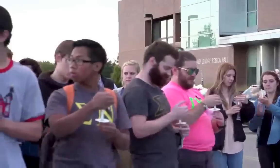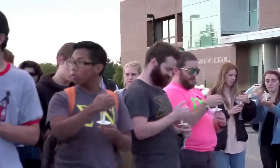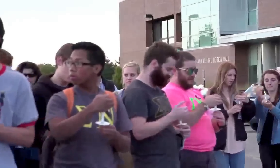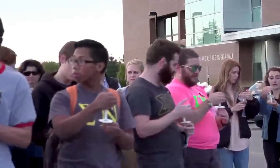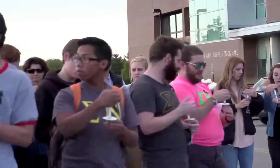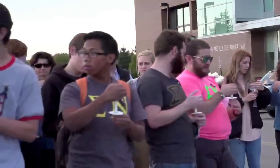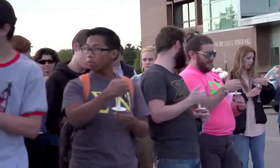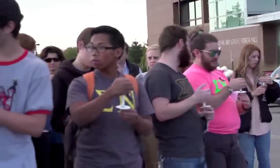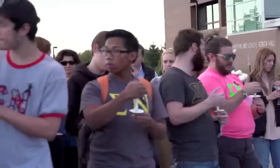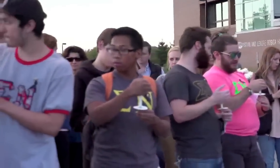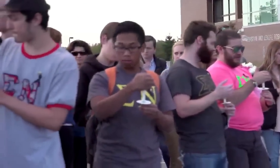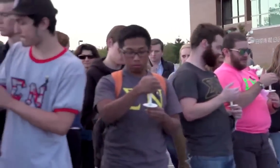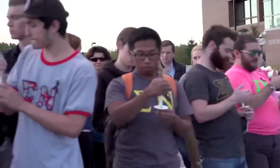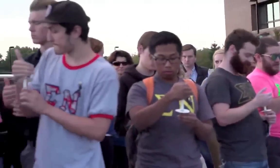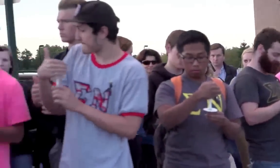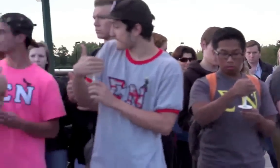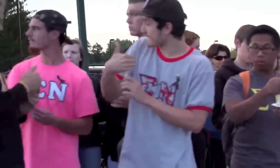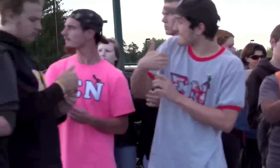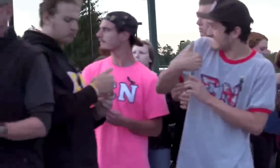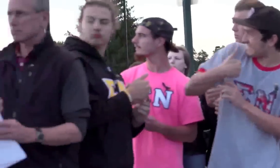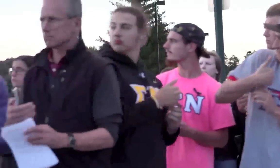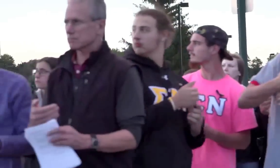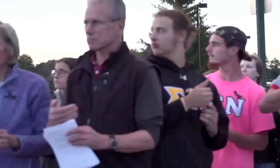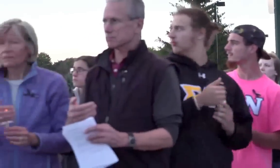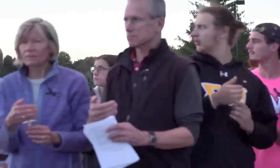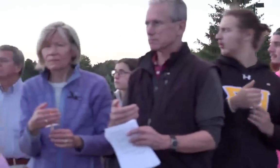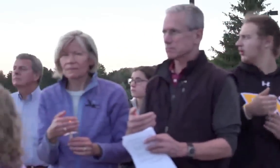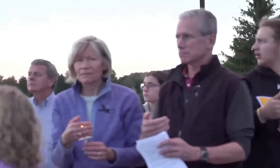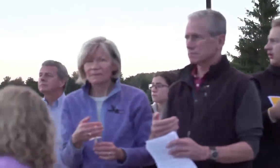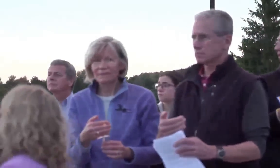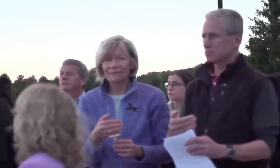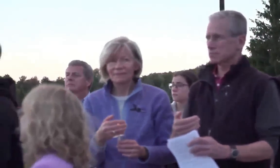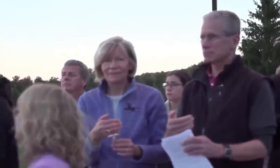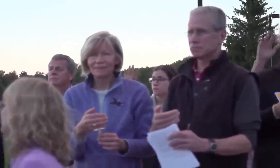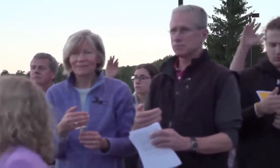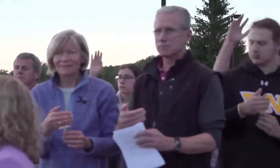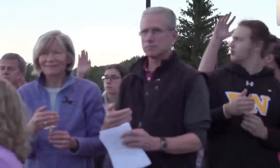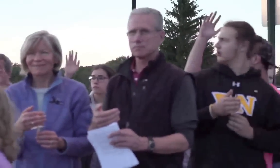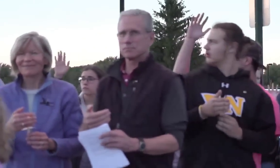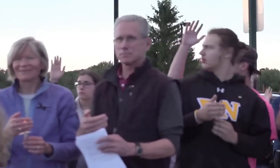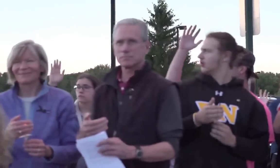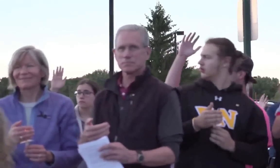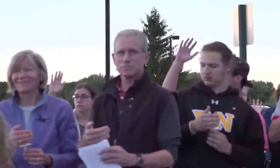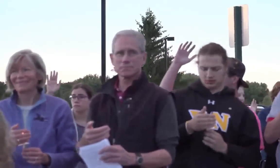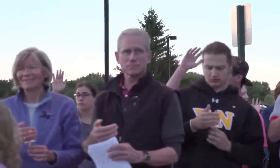Can everyone see me okay? Wave your hands if you can see me.